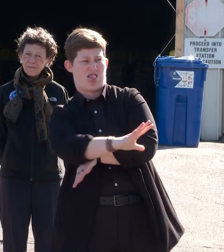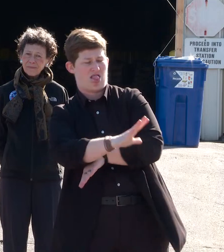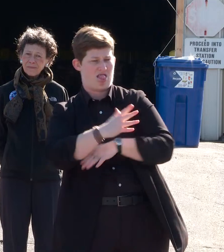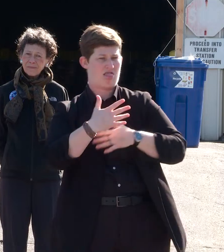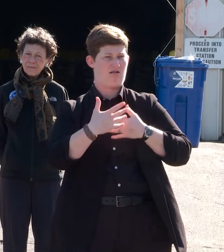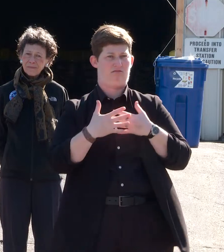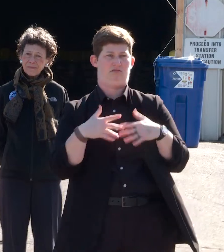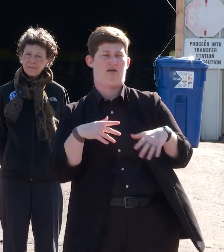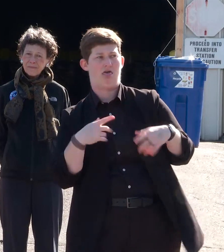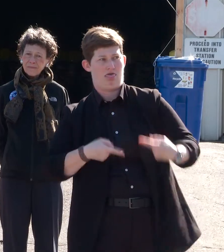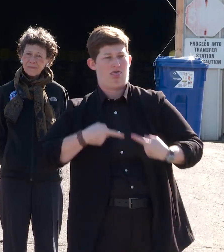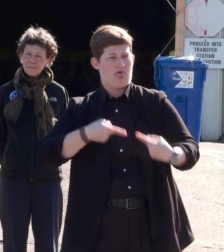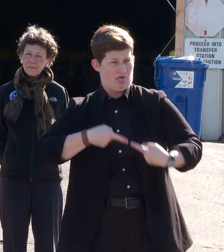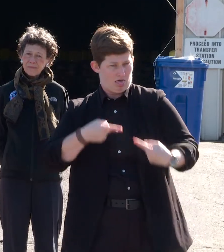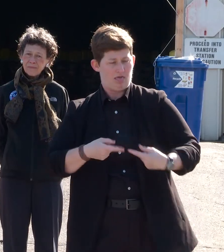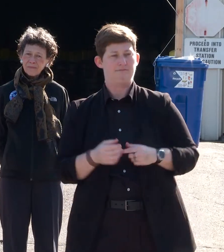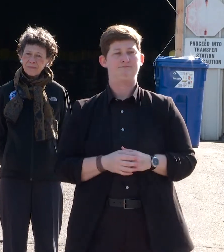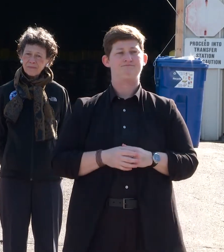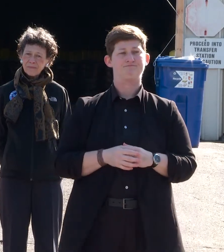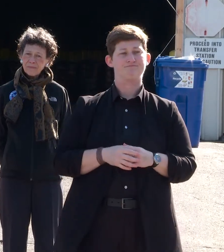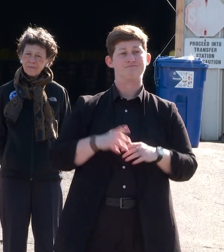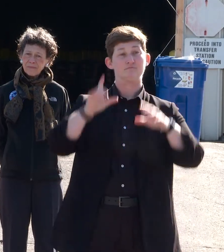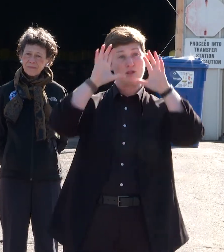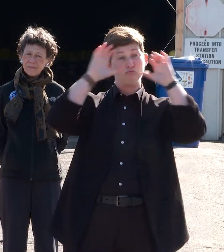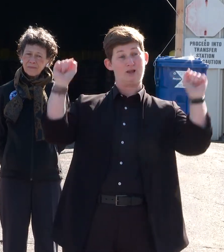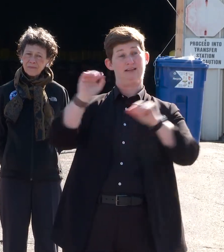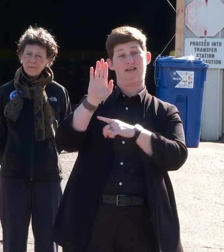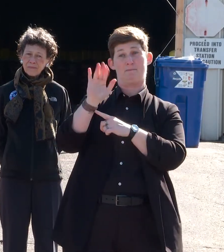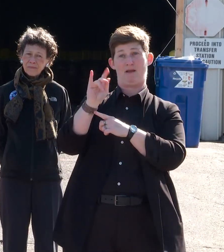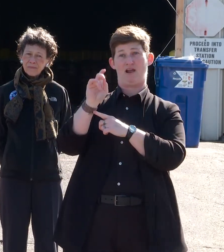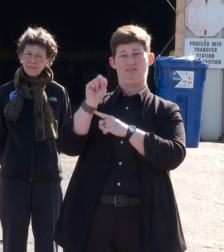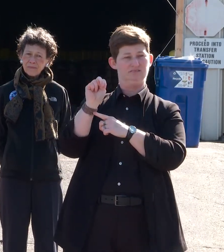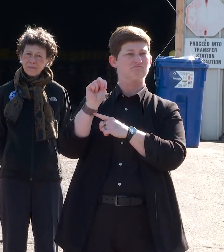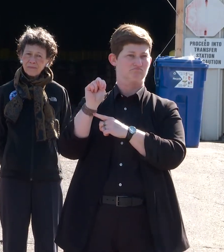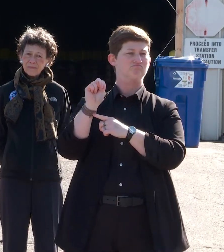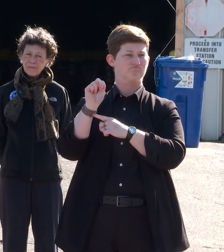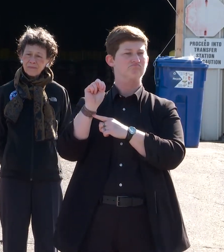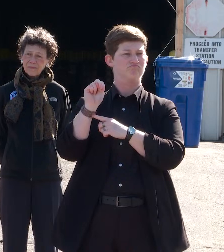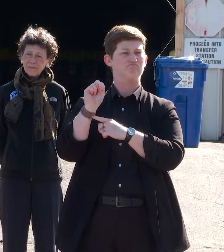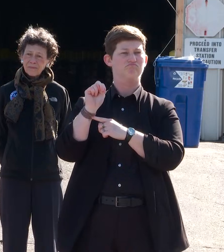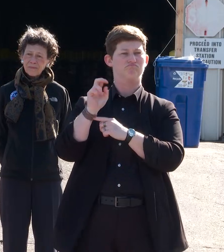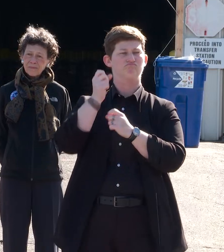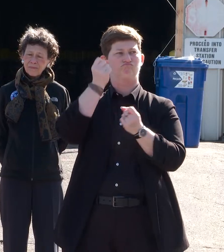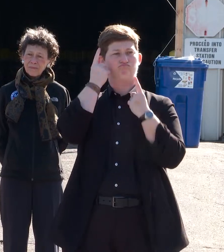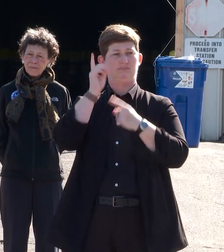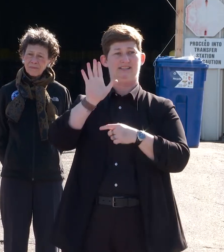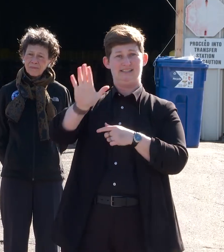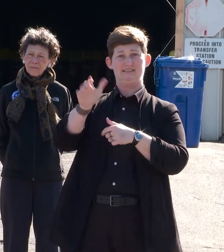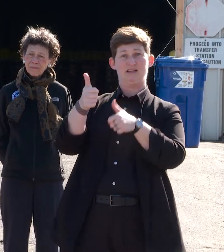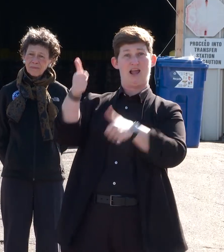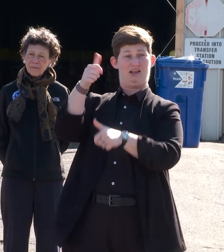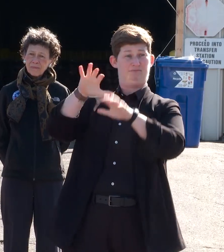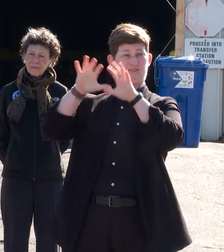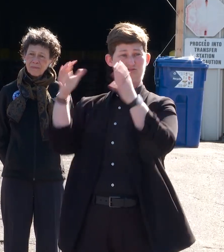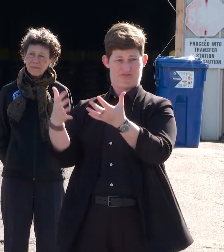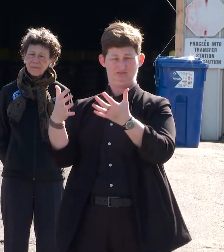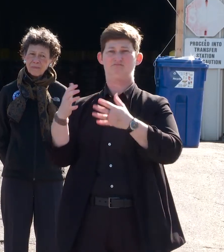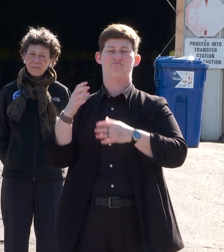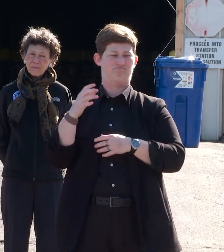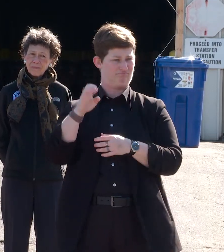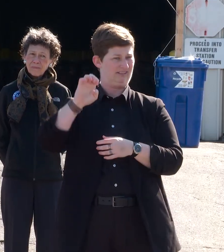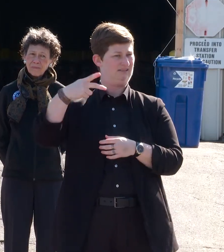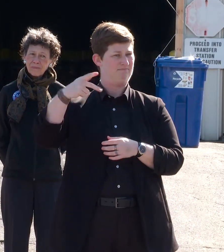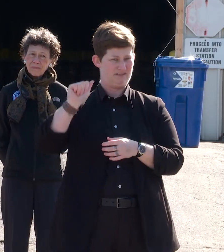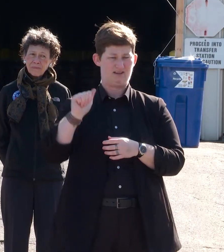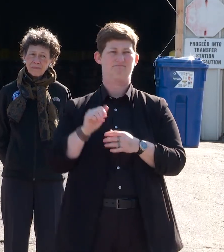So President Biden absolutely understands this, and so does Administrator Regan and all of us at EPA. And